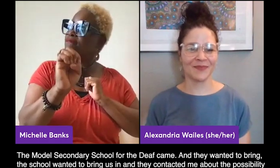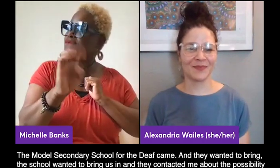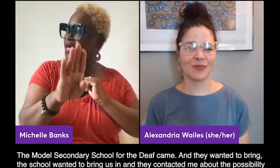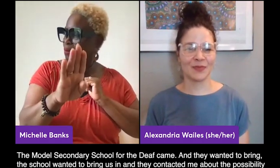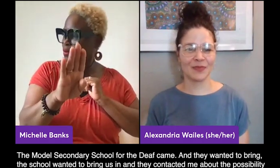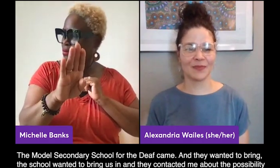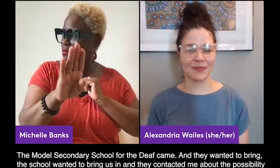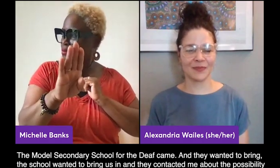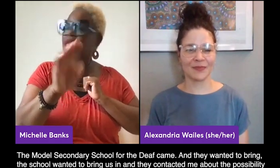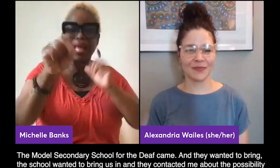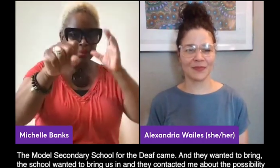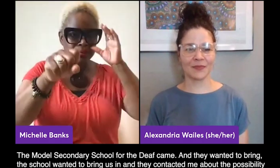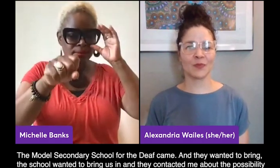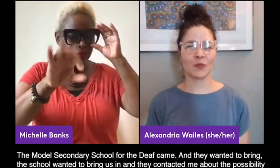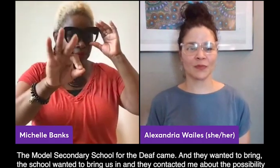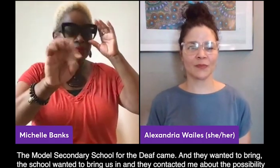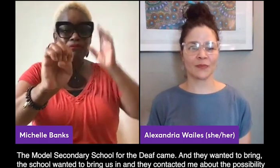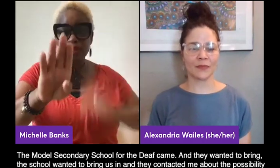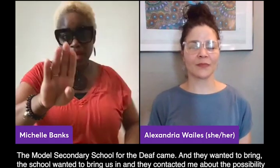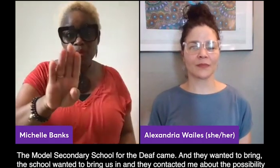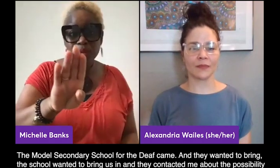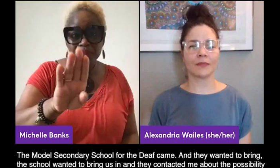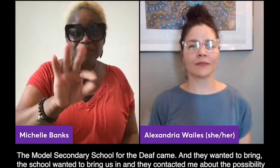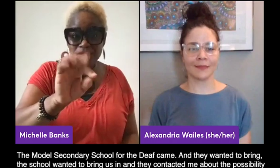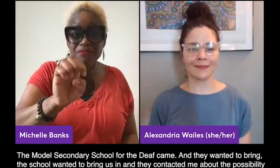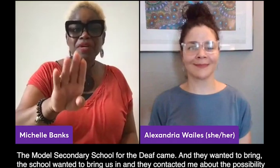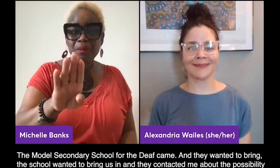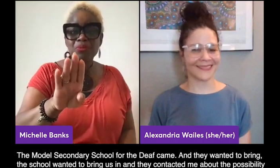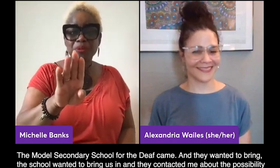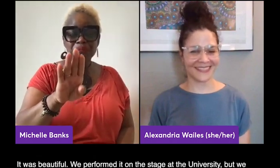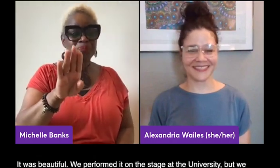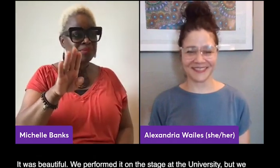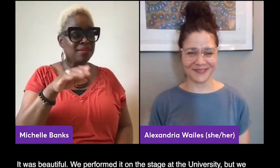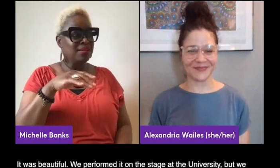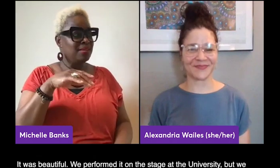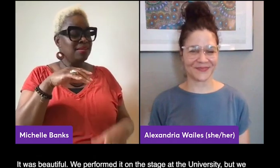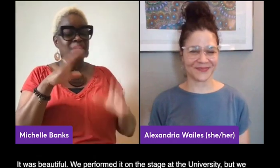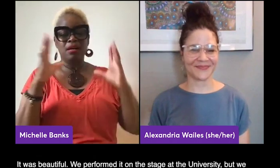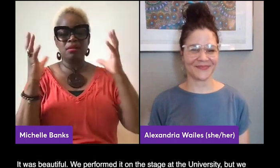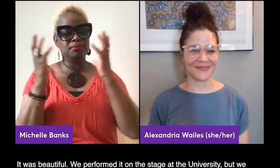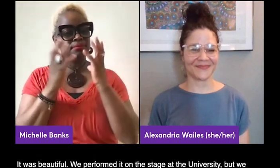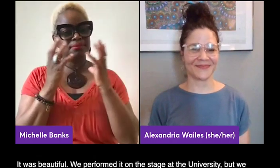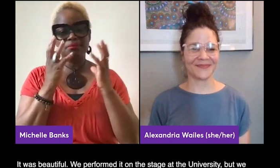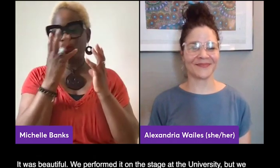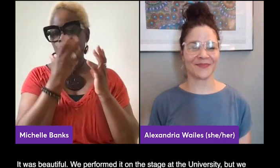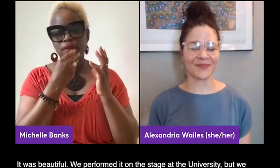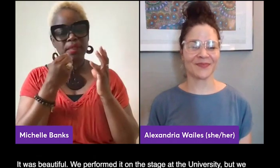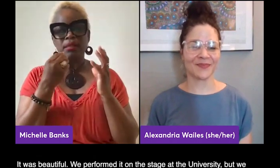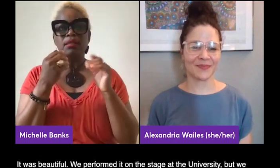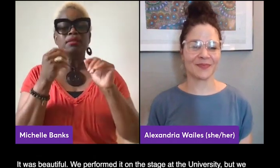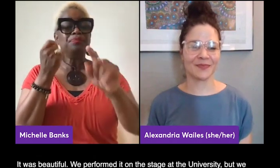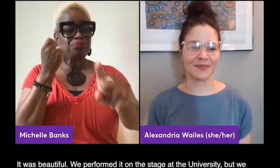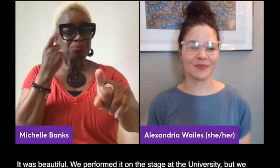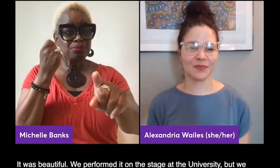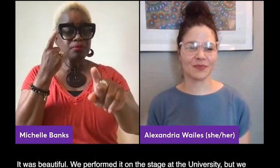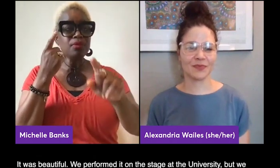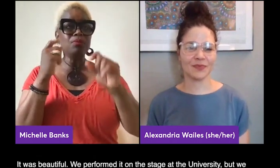In February. Yes, it was February. It was beautiful.